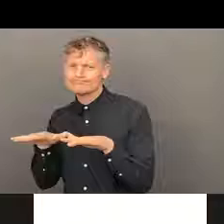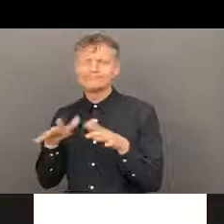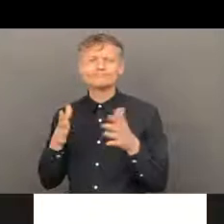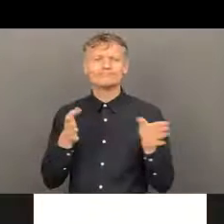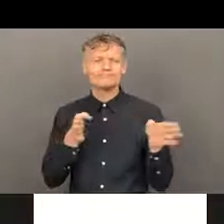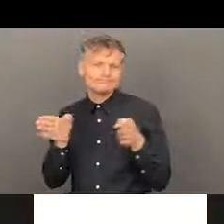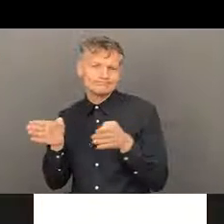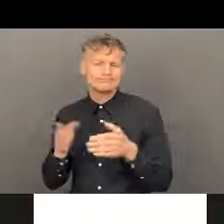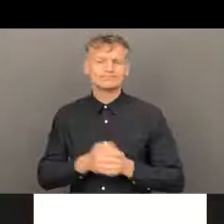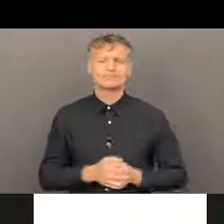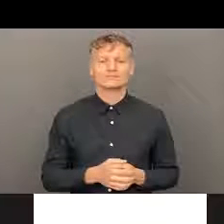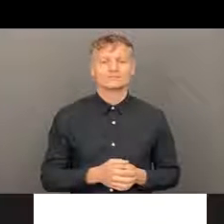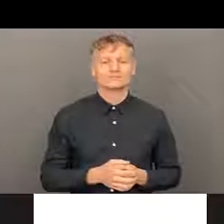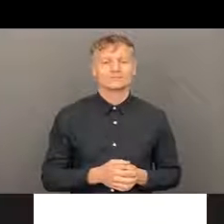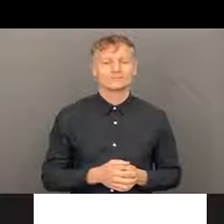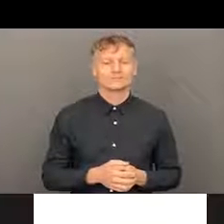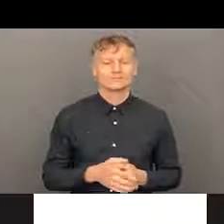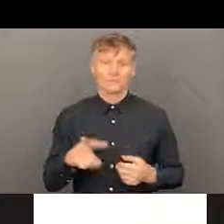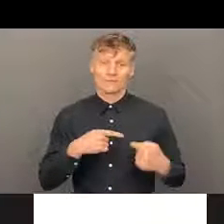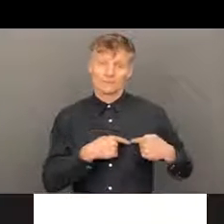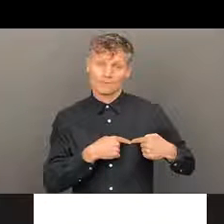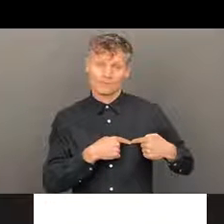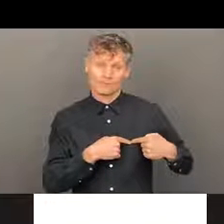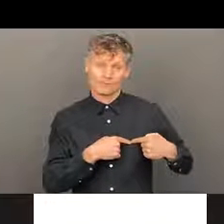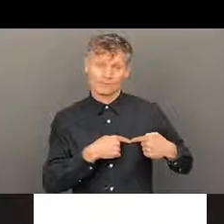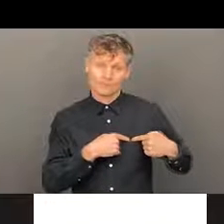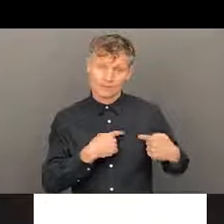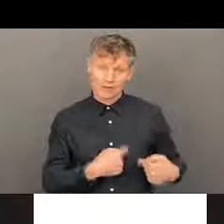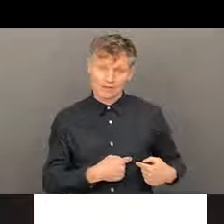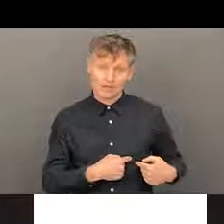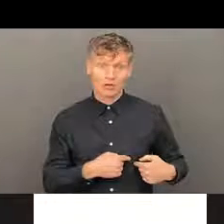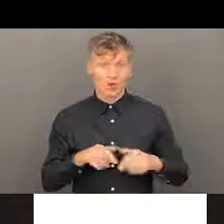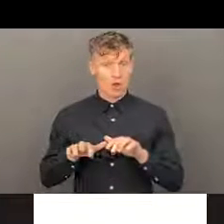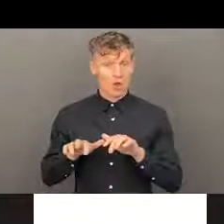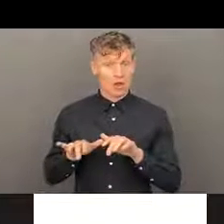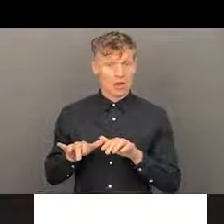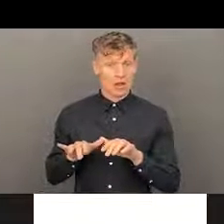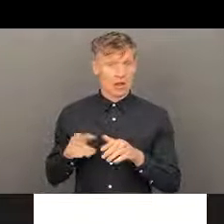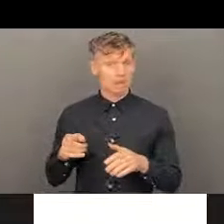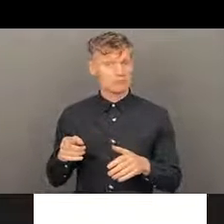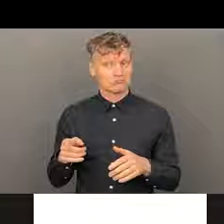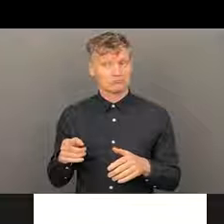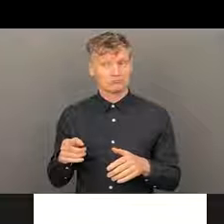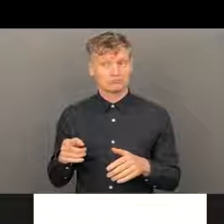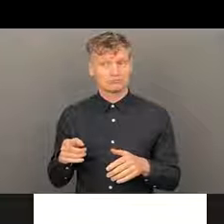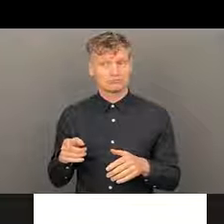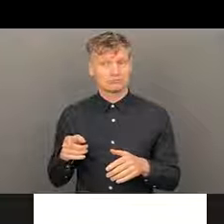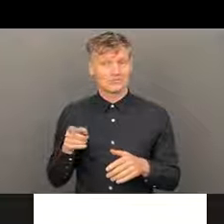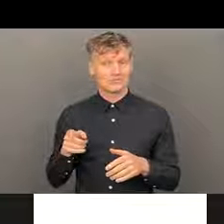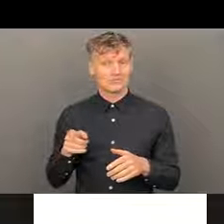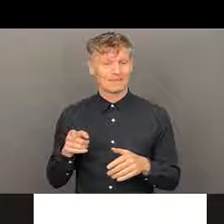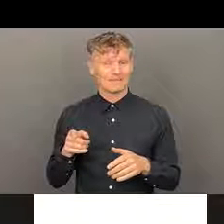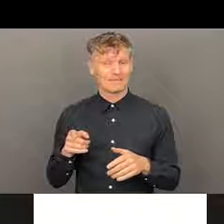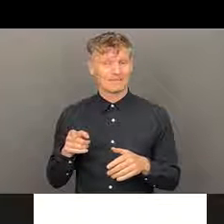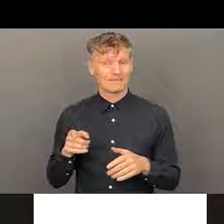in-person environments, but volunteering online meant that a lot of the meetings were held